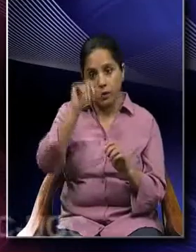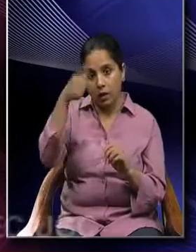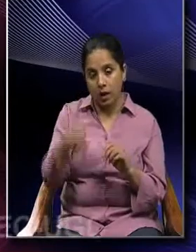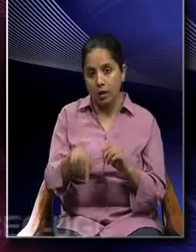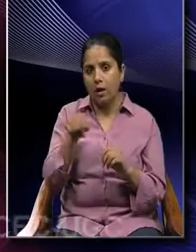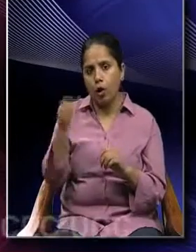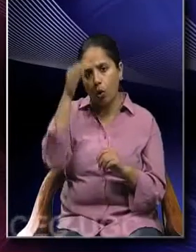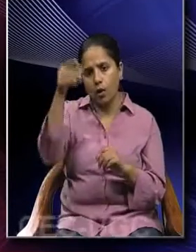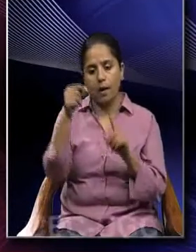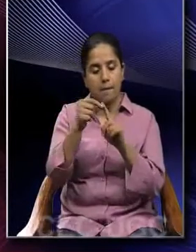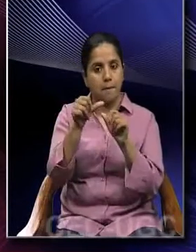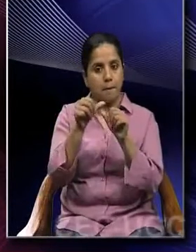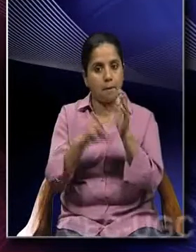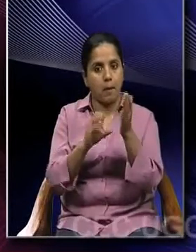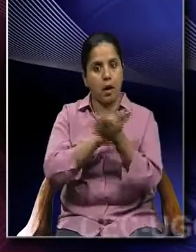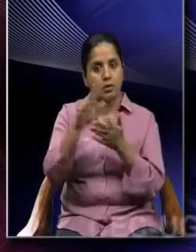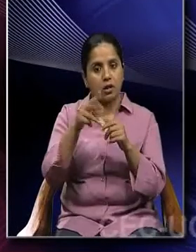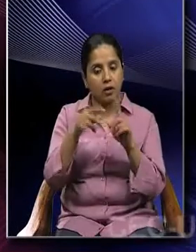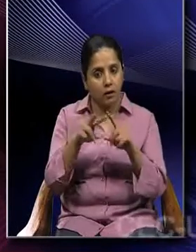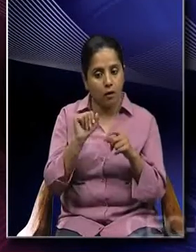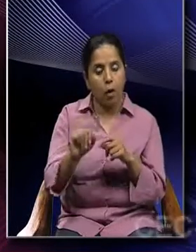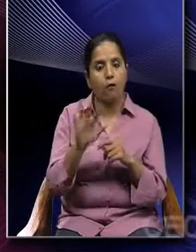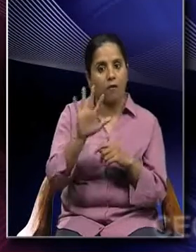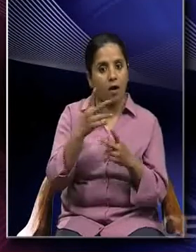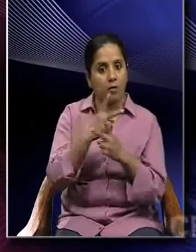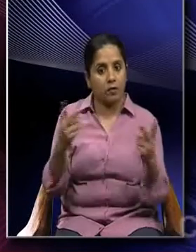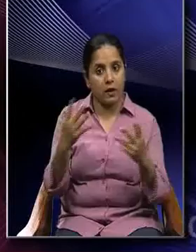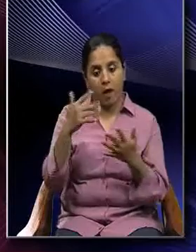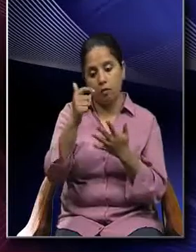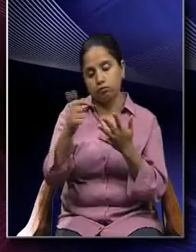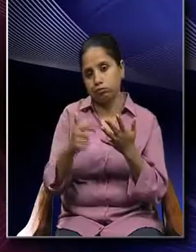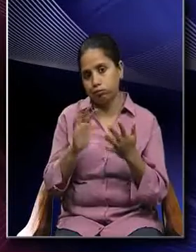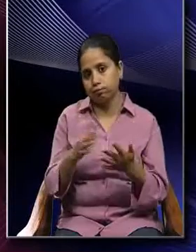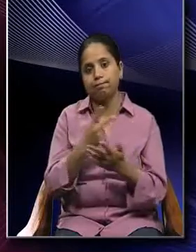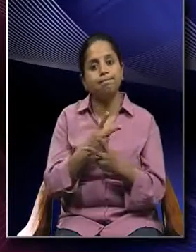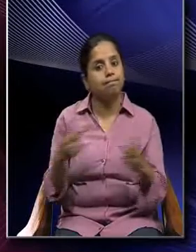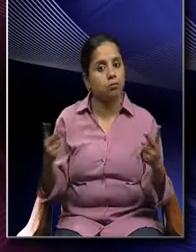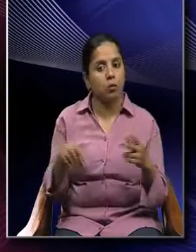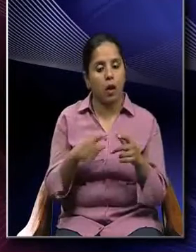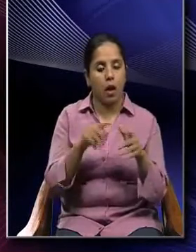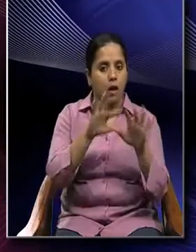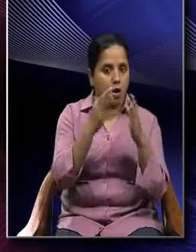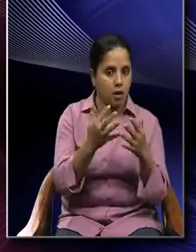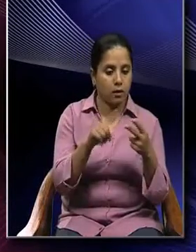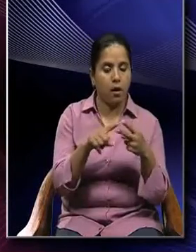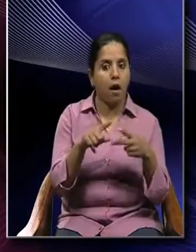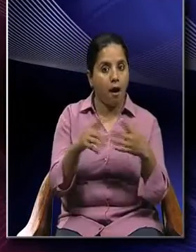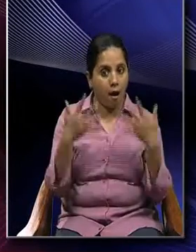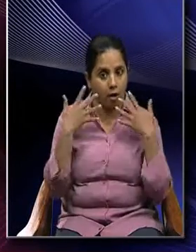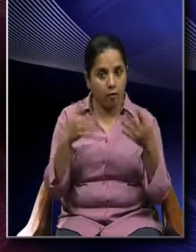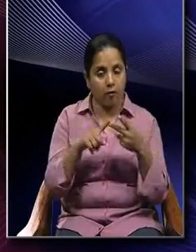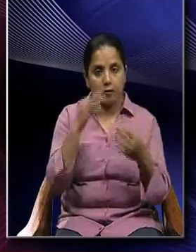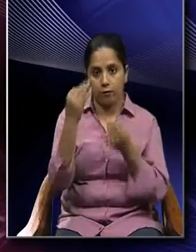Panchatattva. We believe into the Panchatattva. There are 5 gross elements, that is earth, air,